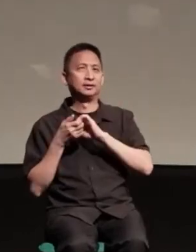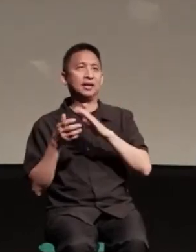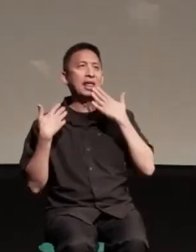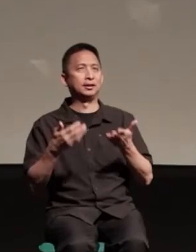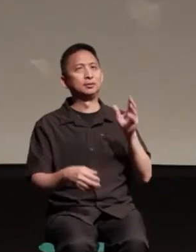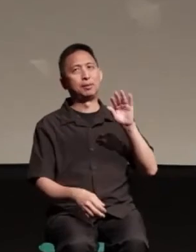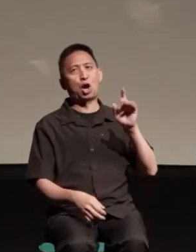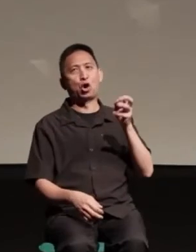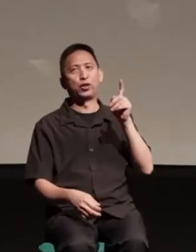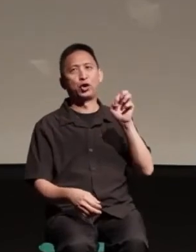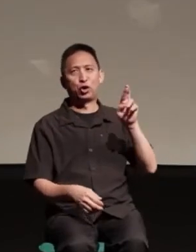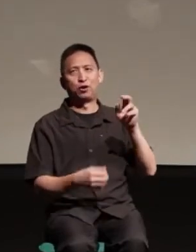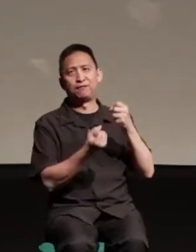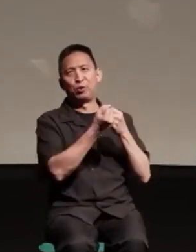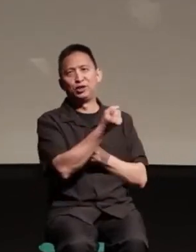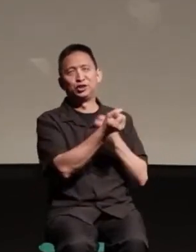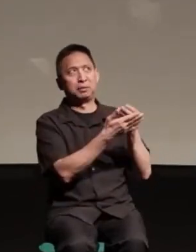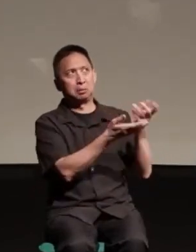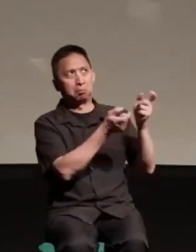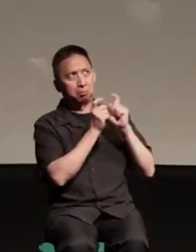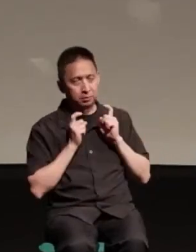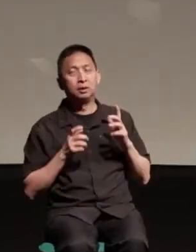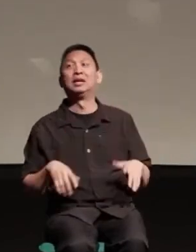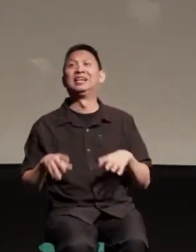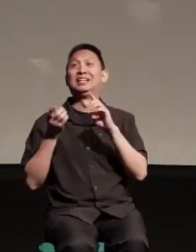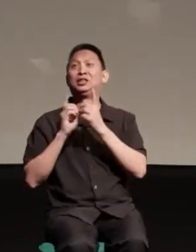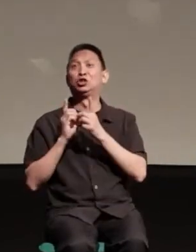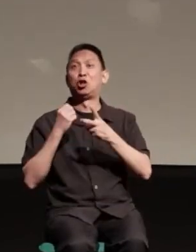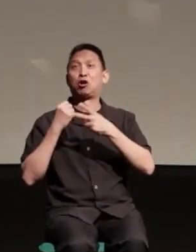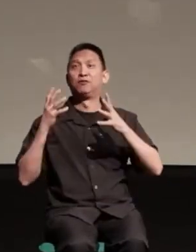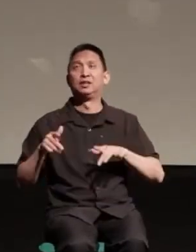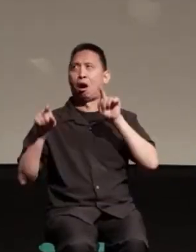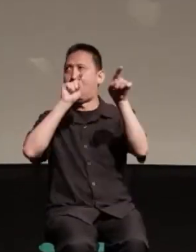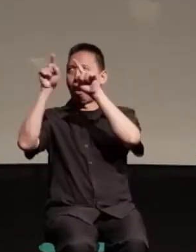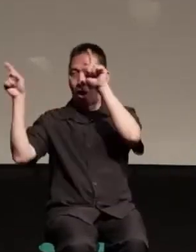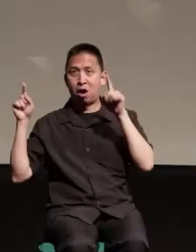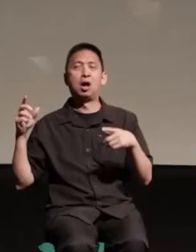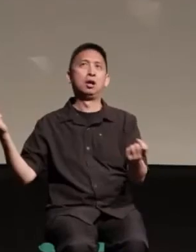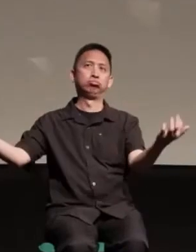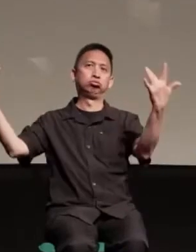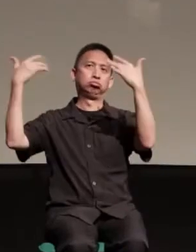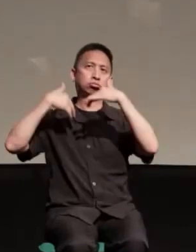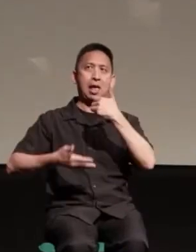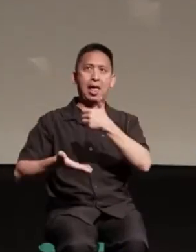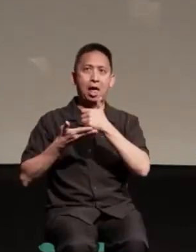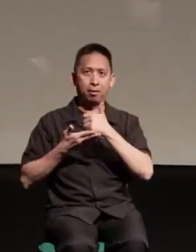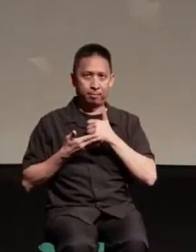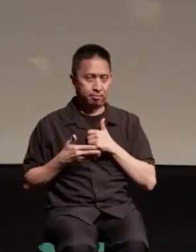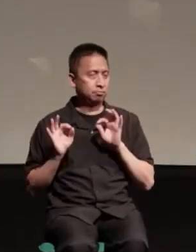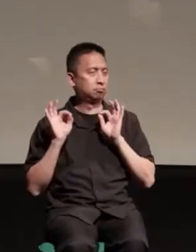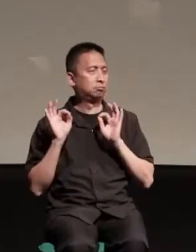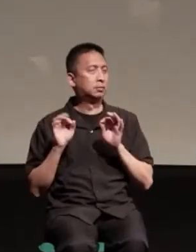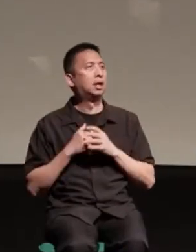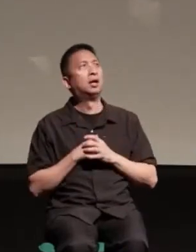with bringing together digital archivists from all over the world to think about this. But it kind of comes back to,